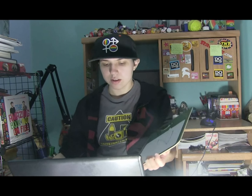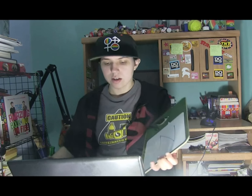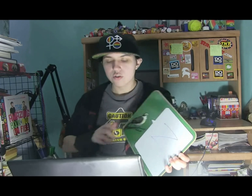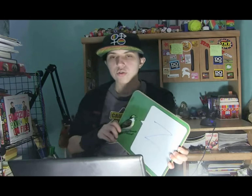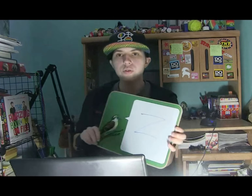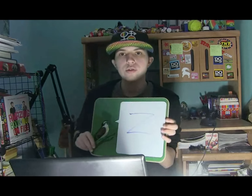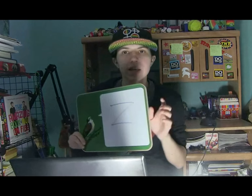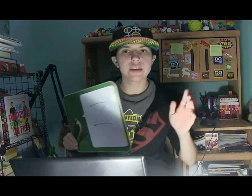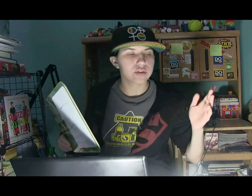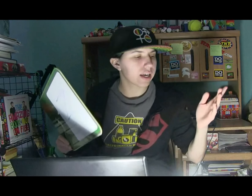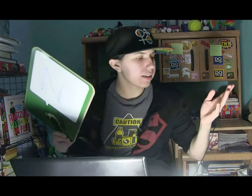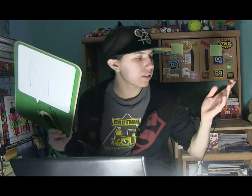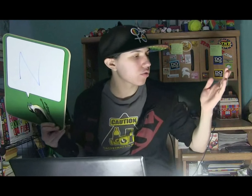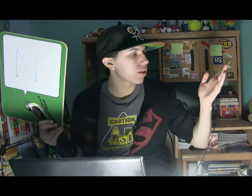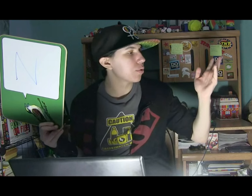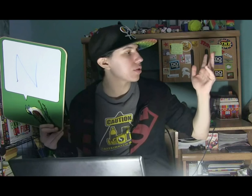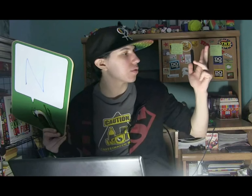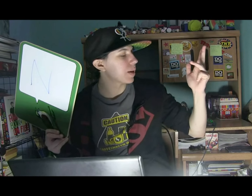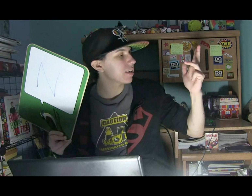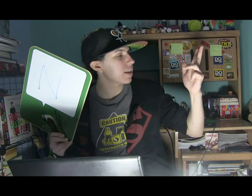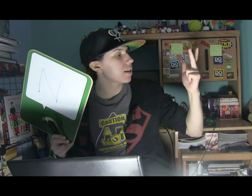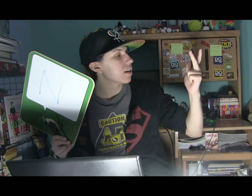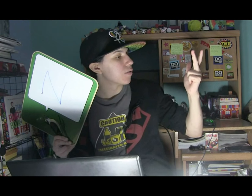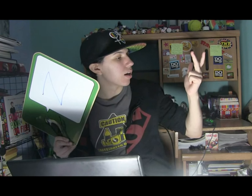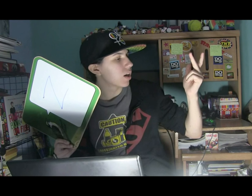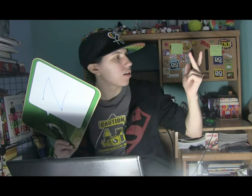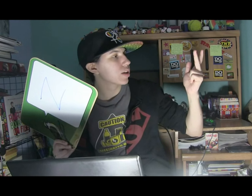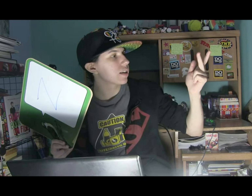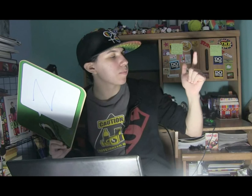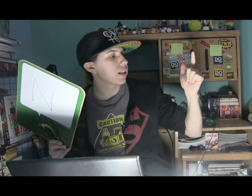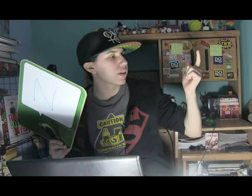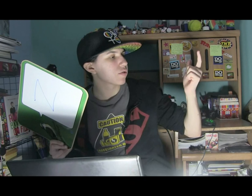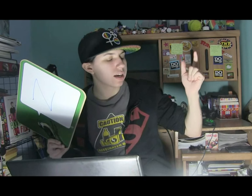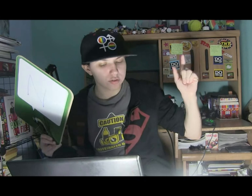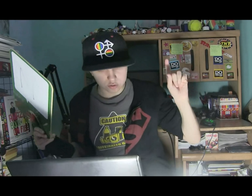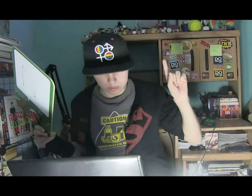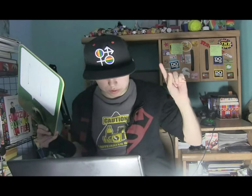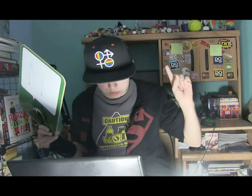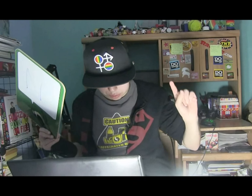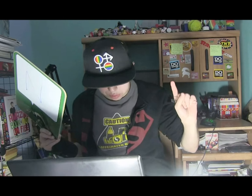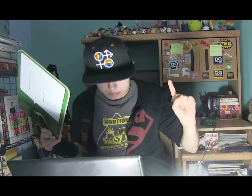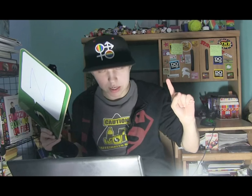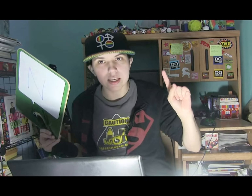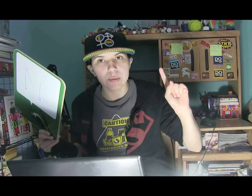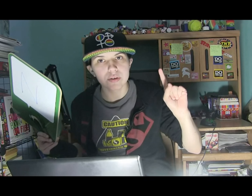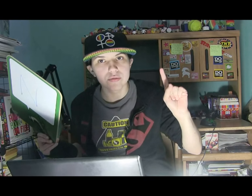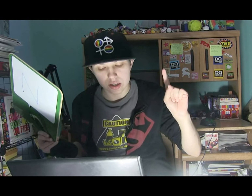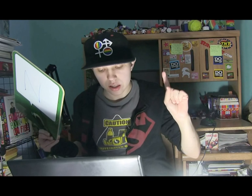You're going to take your hand and you're going to put your pinky, ring, middle finger down. You're going to put your thumb on top of